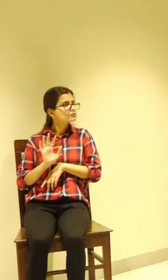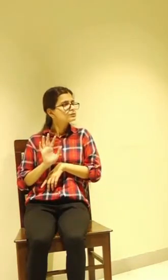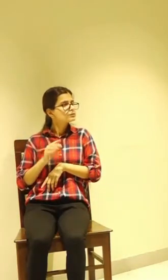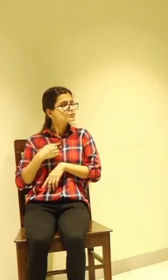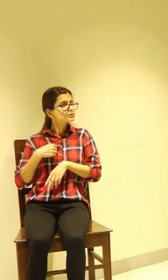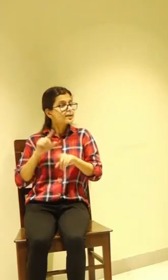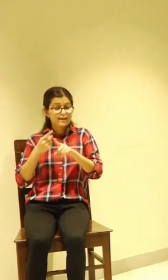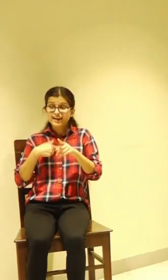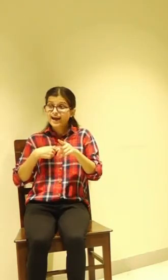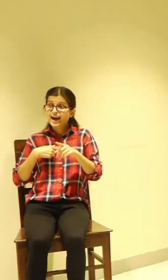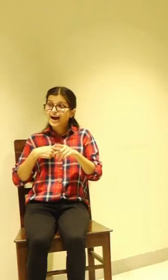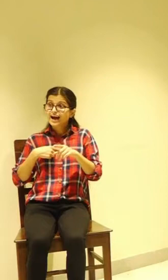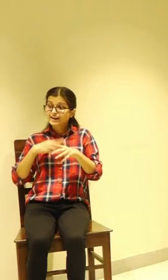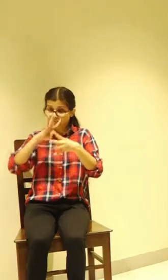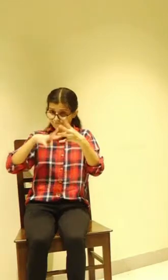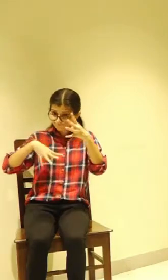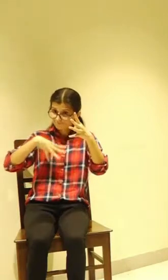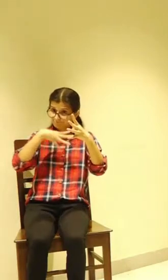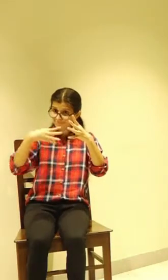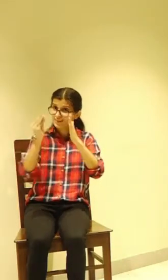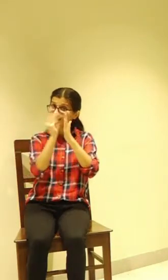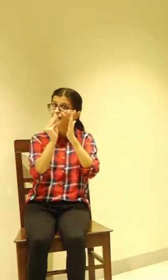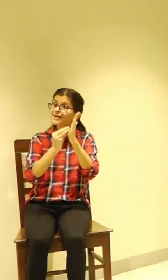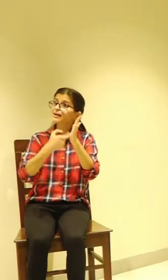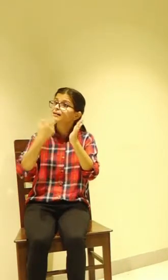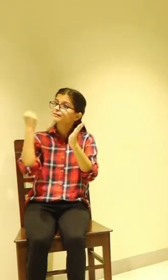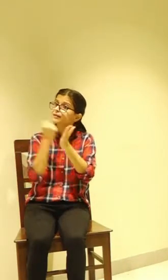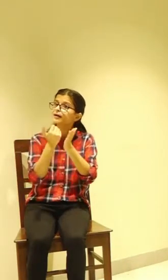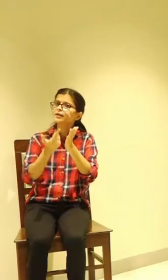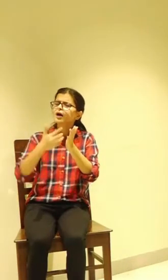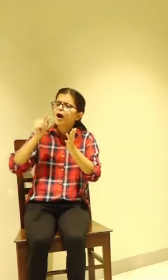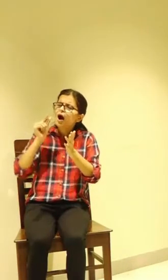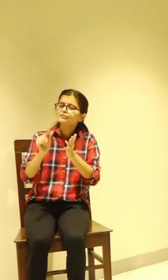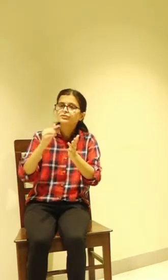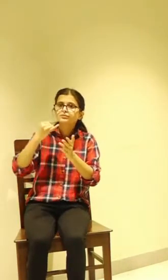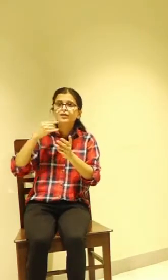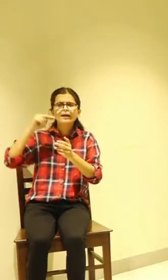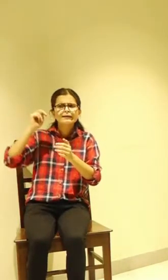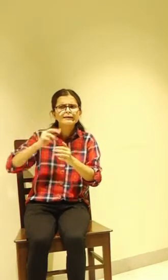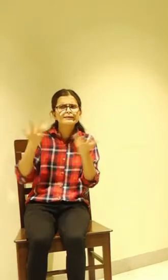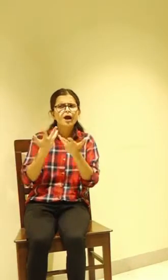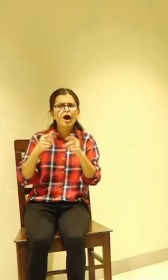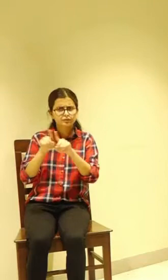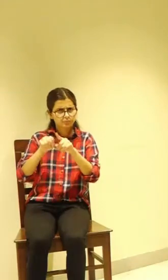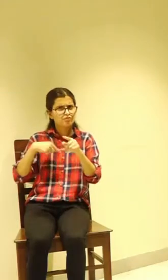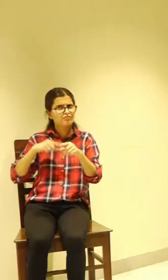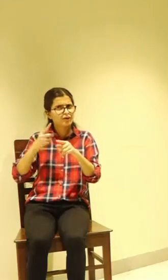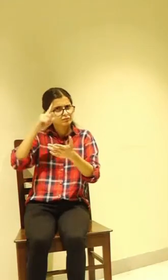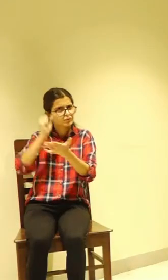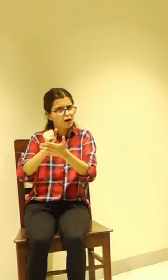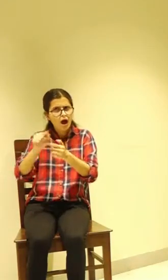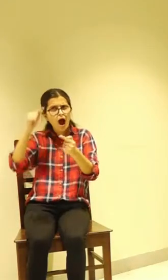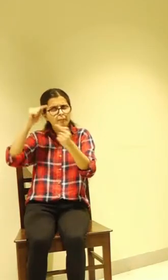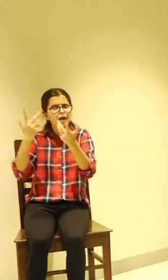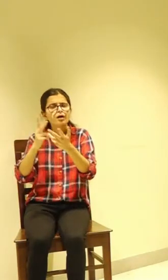tracing and establishing really the framework of the right and what is the urgent need in question before deciding what are the means and the ends that should be